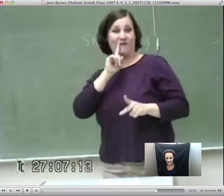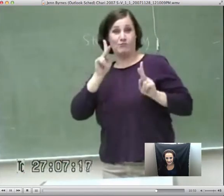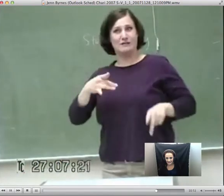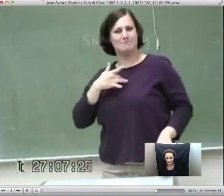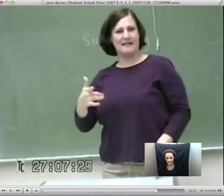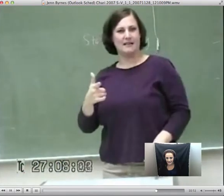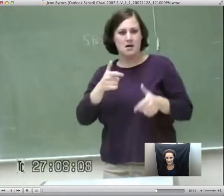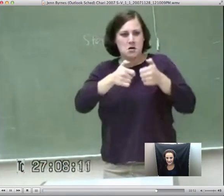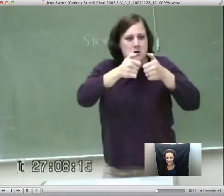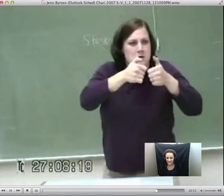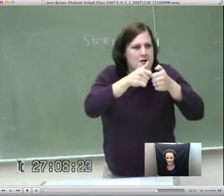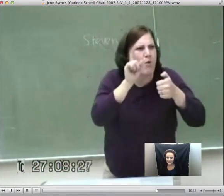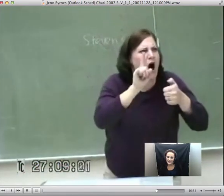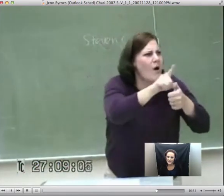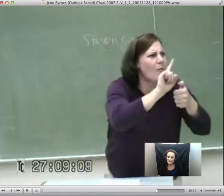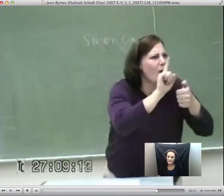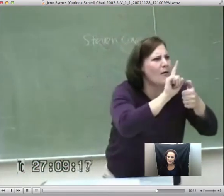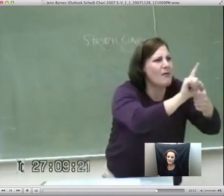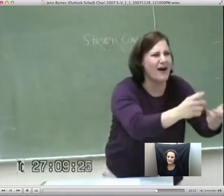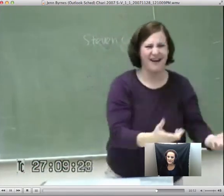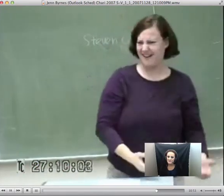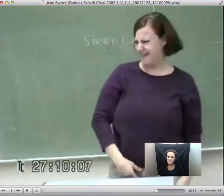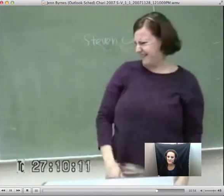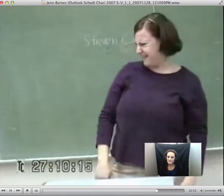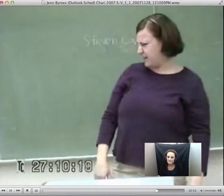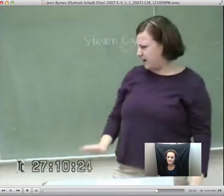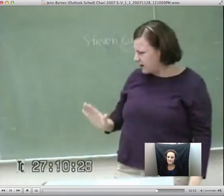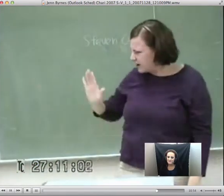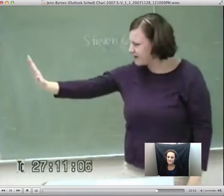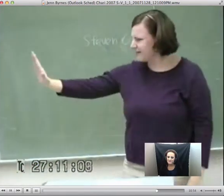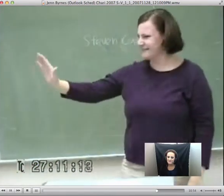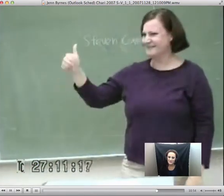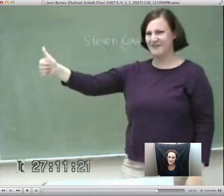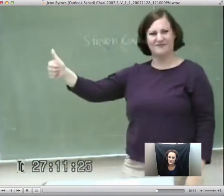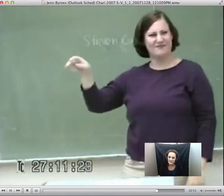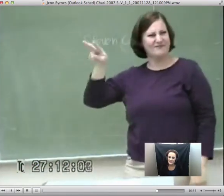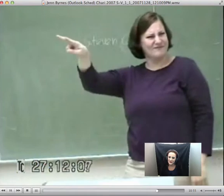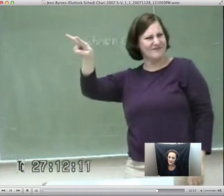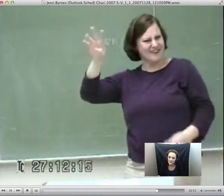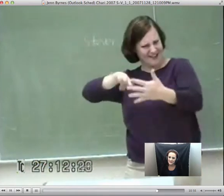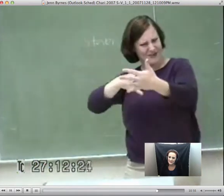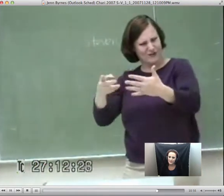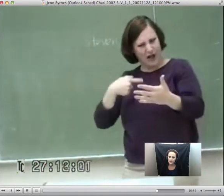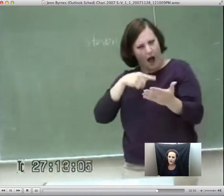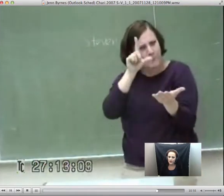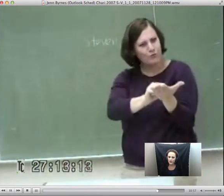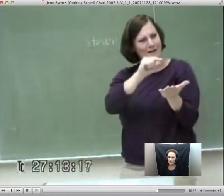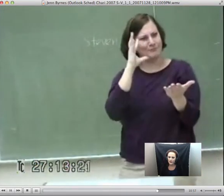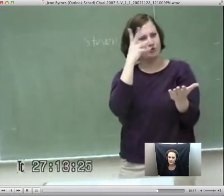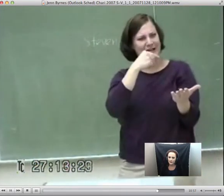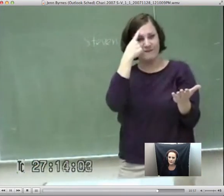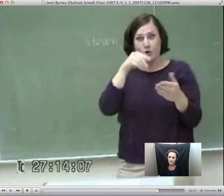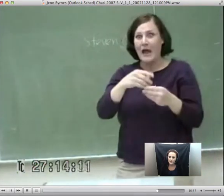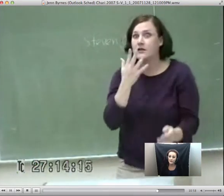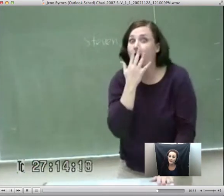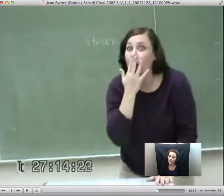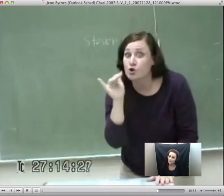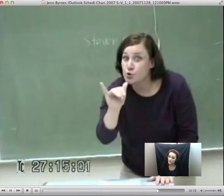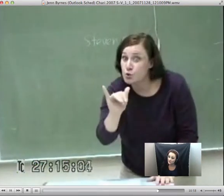And the other, it's kind of another type of deaf culture thing is always, "Where are you? Where are you?" So I printed